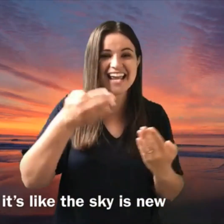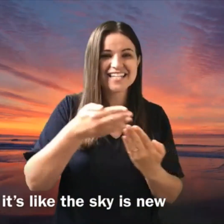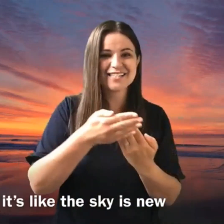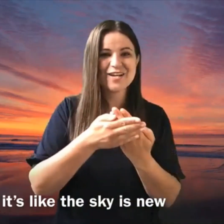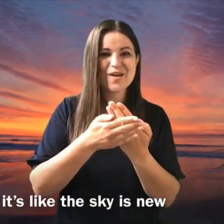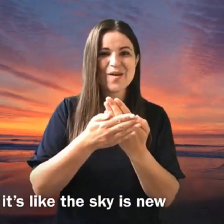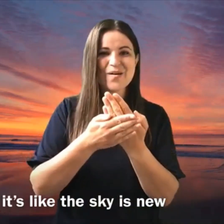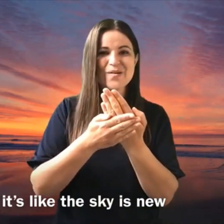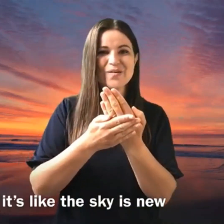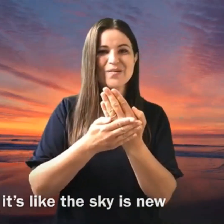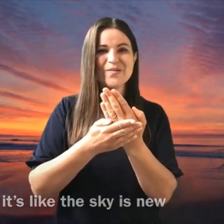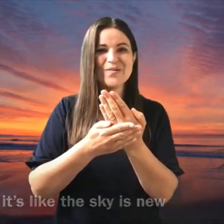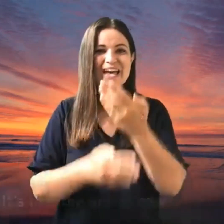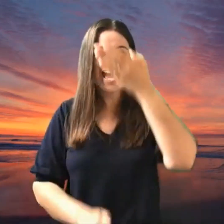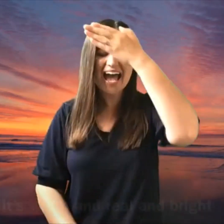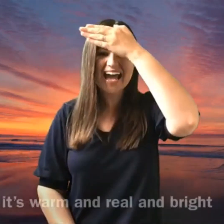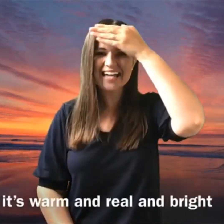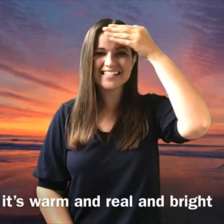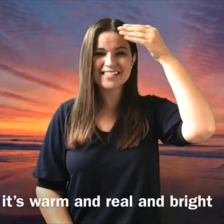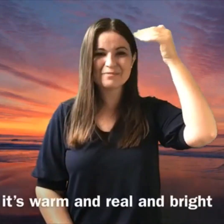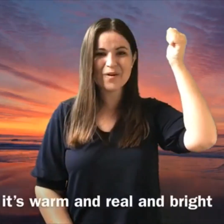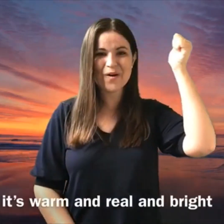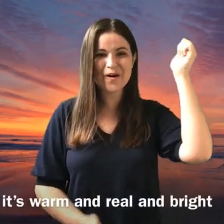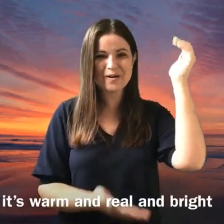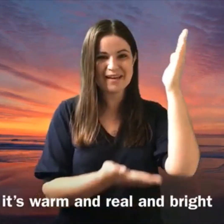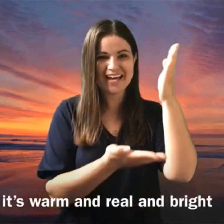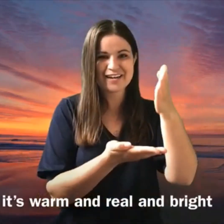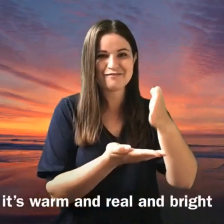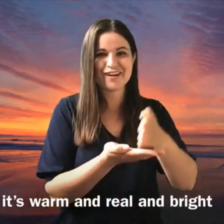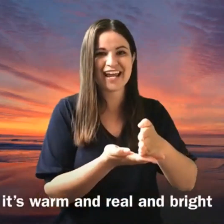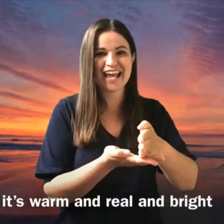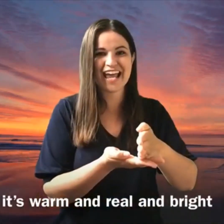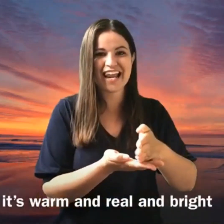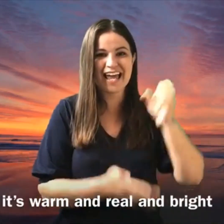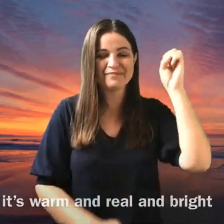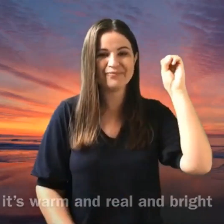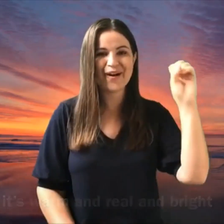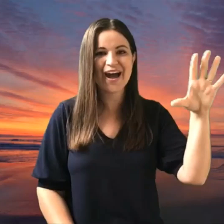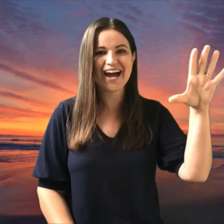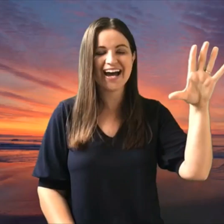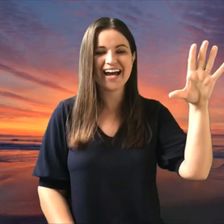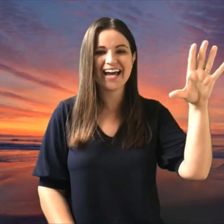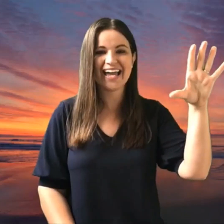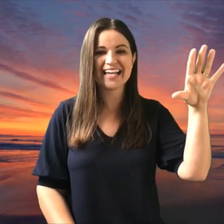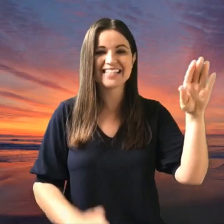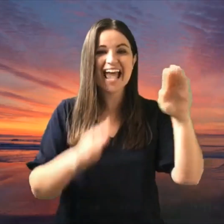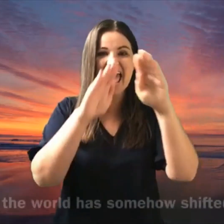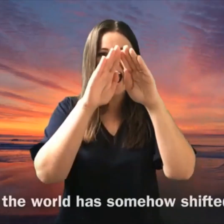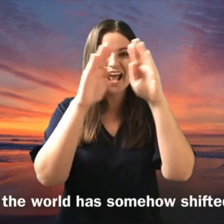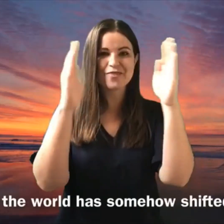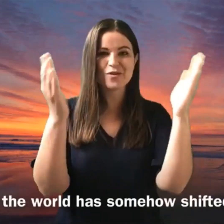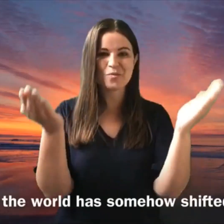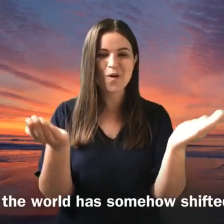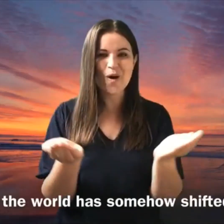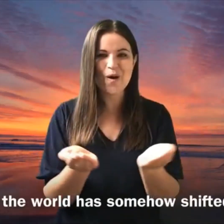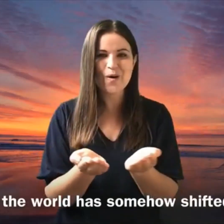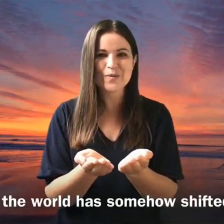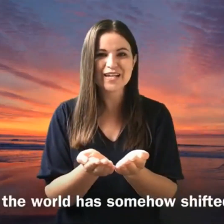is new, and it's warm and real and bright, and the world